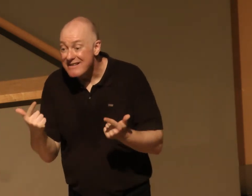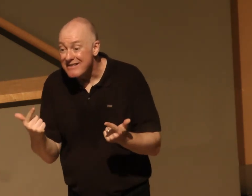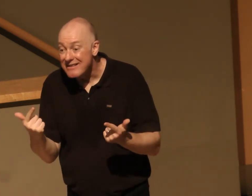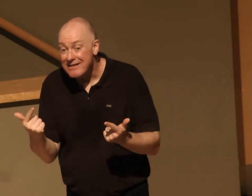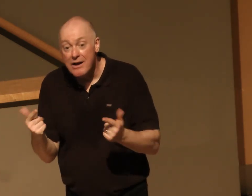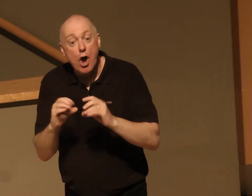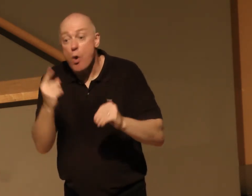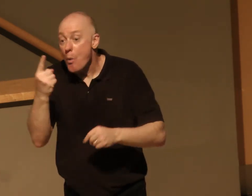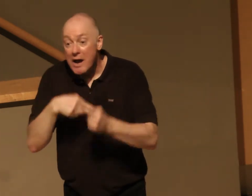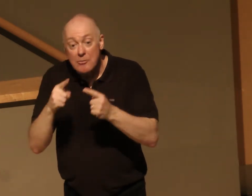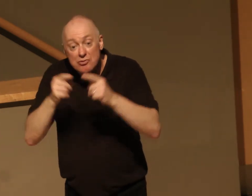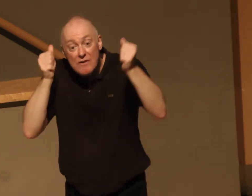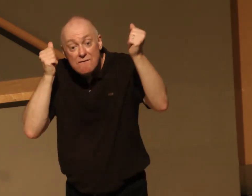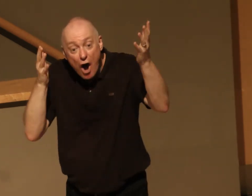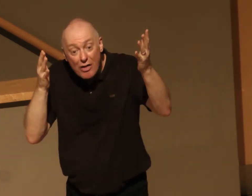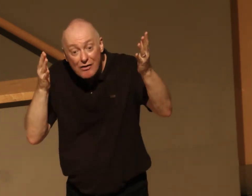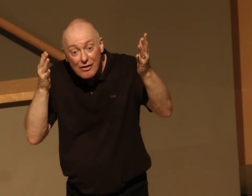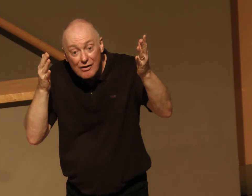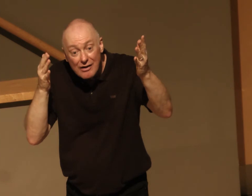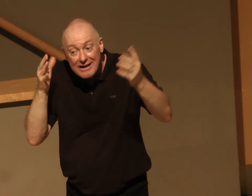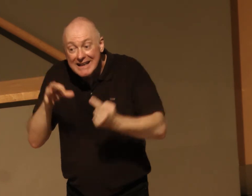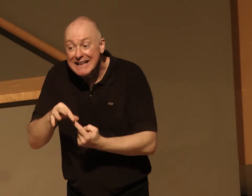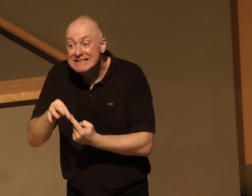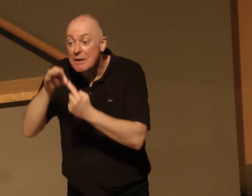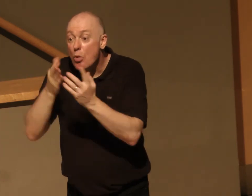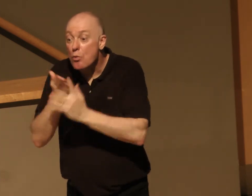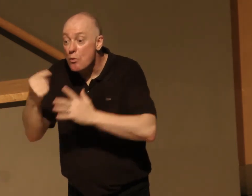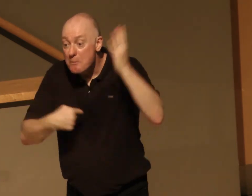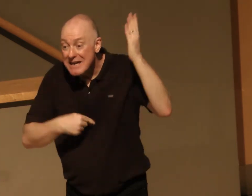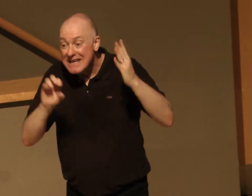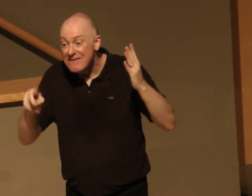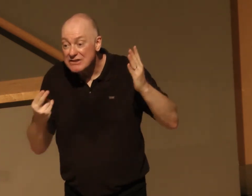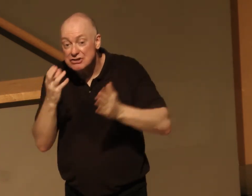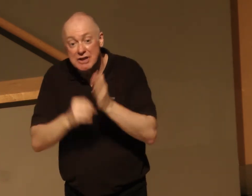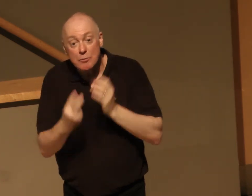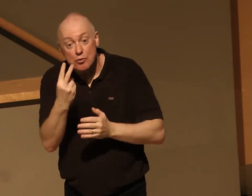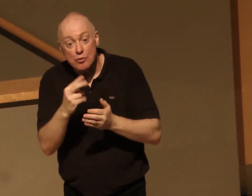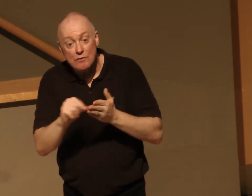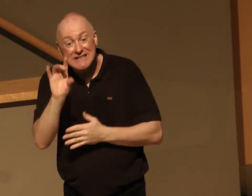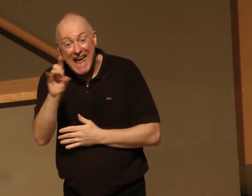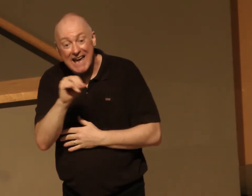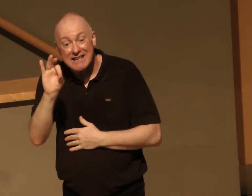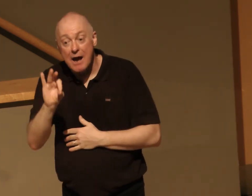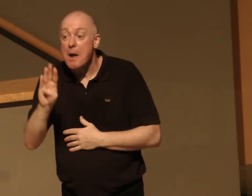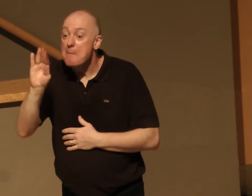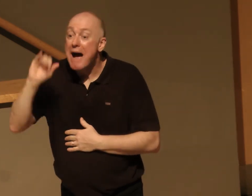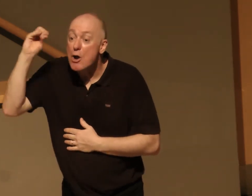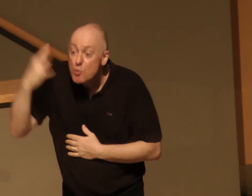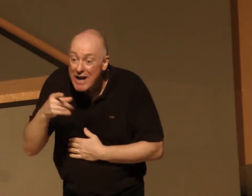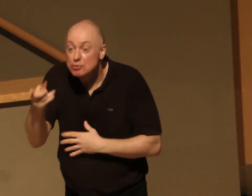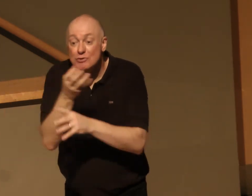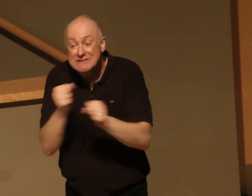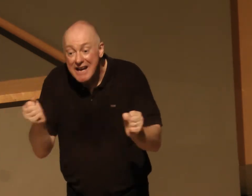no one comes to the Father except through me Ephesians 2 8 and 9 provide grace you have to save through faith